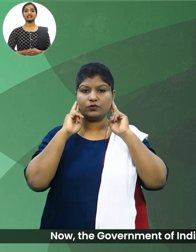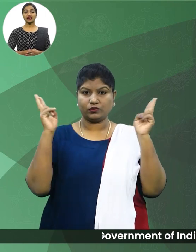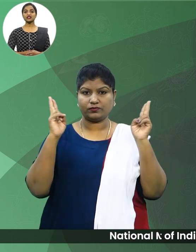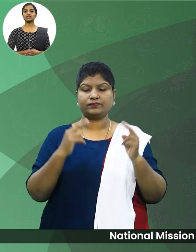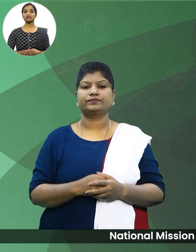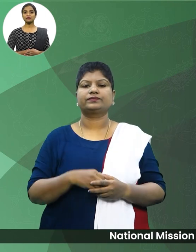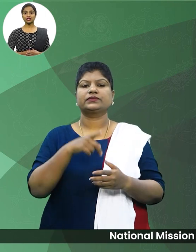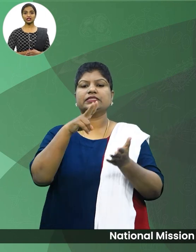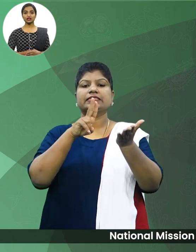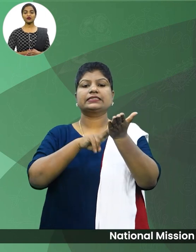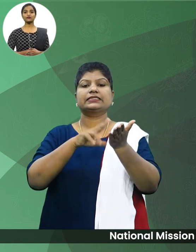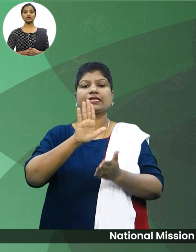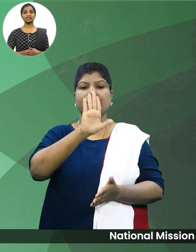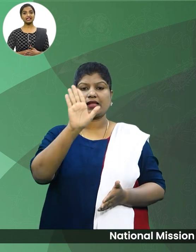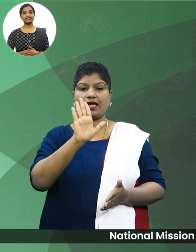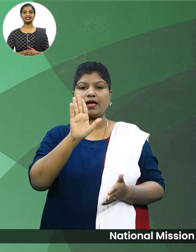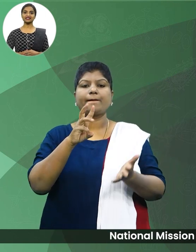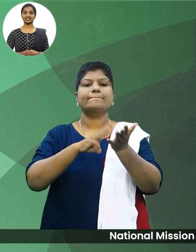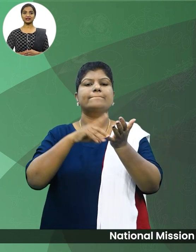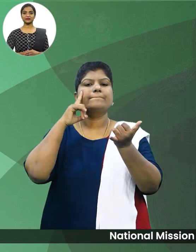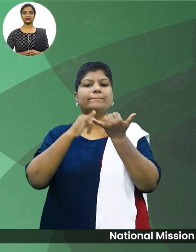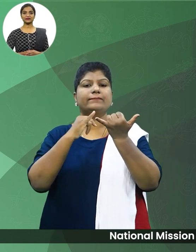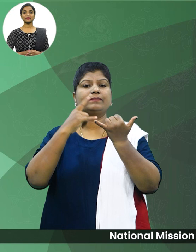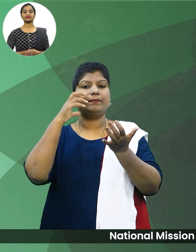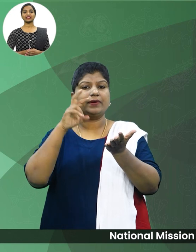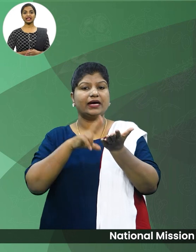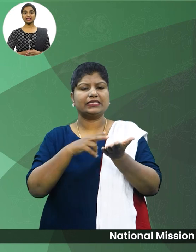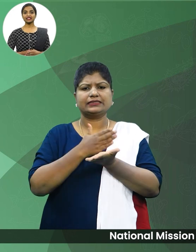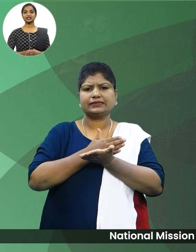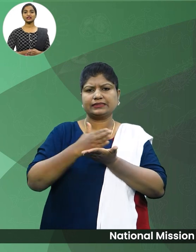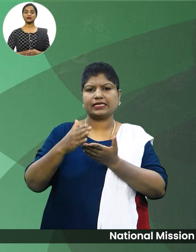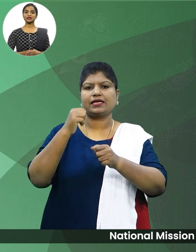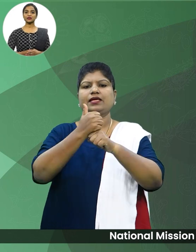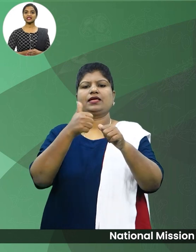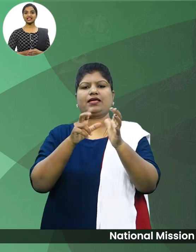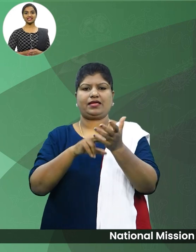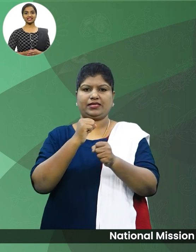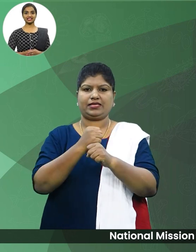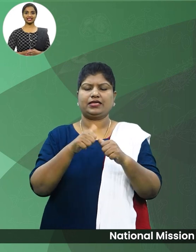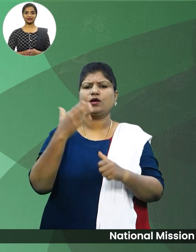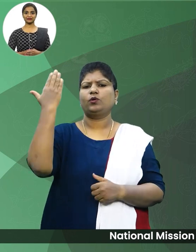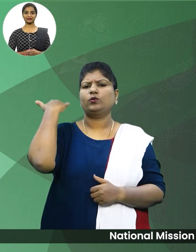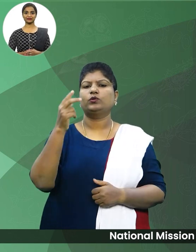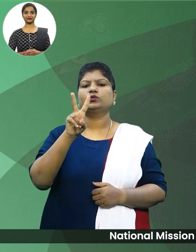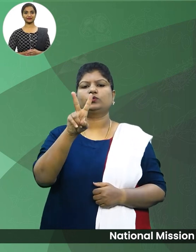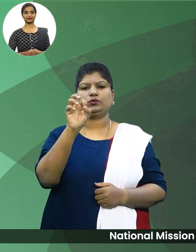National Mission for Clean Ganga in 2016.